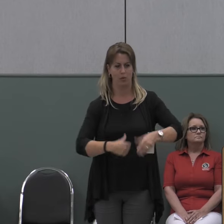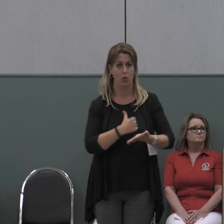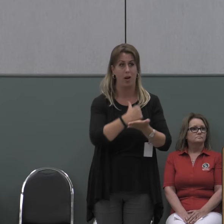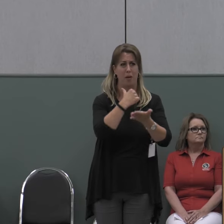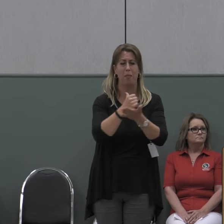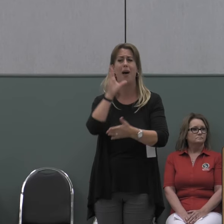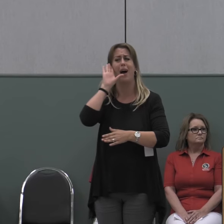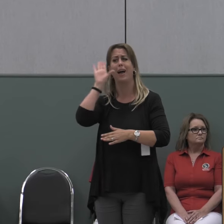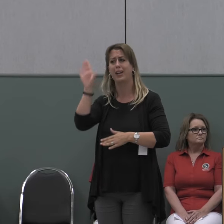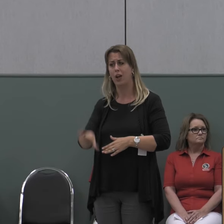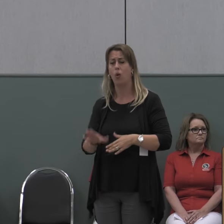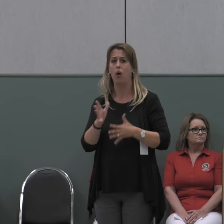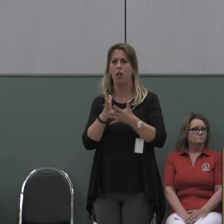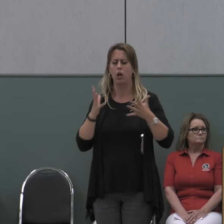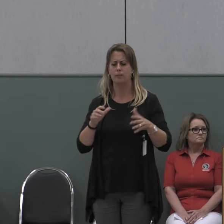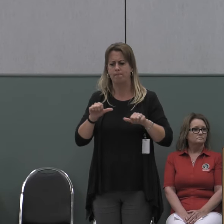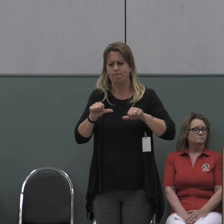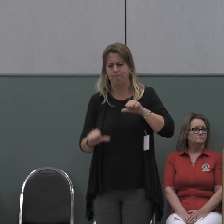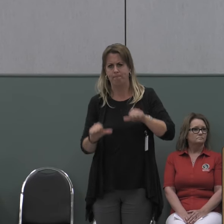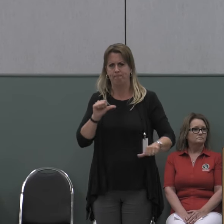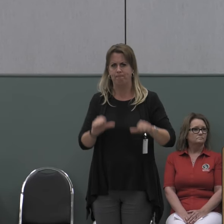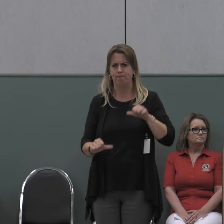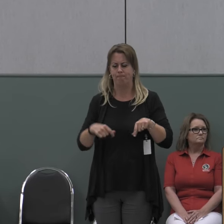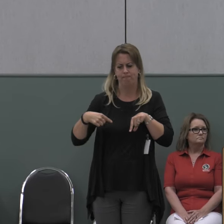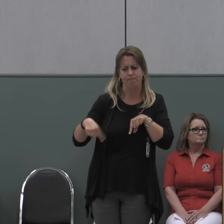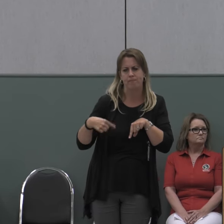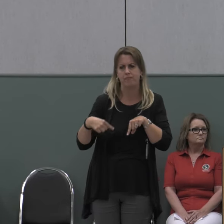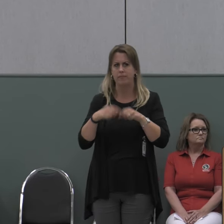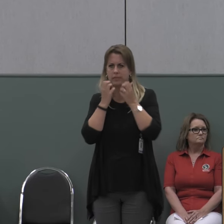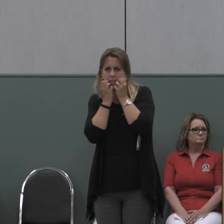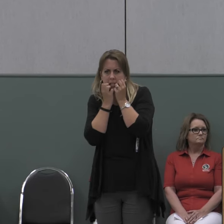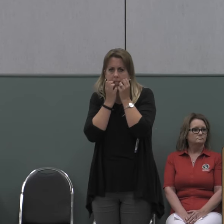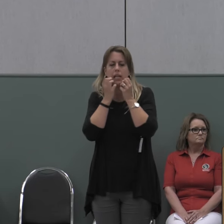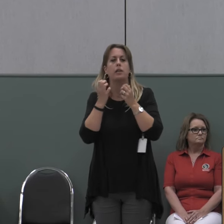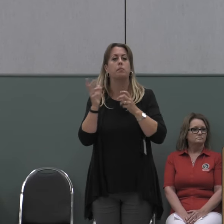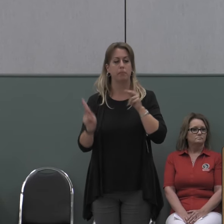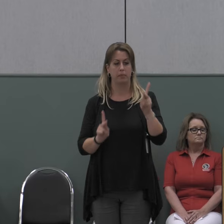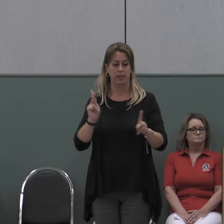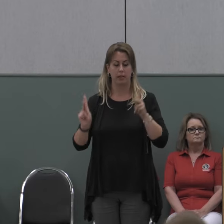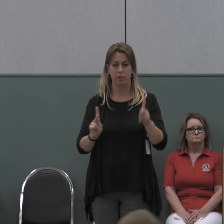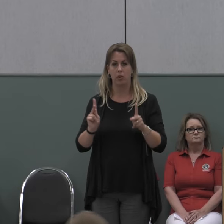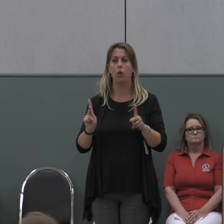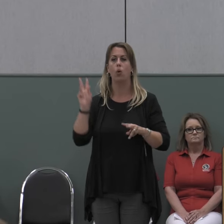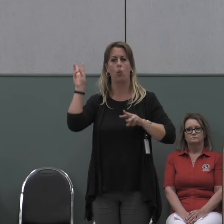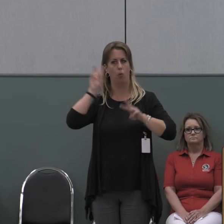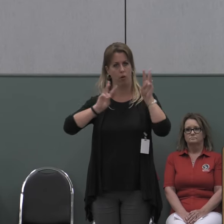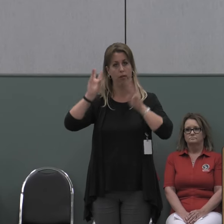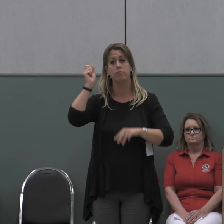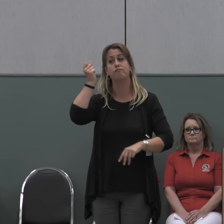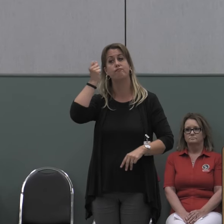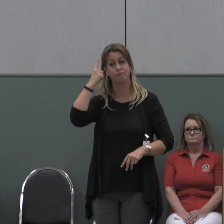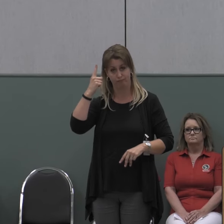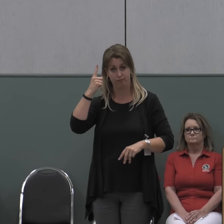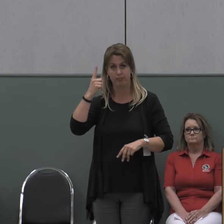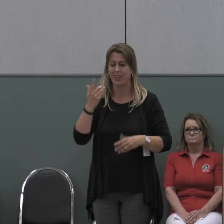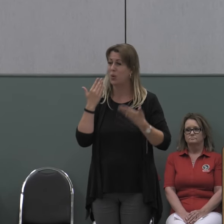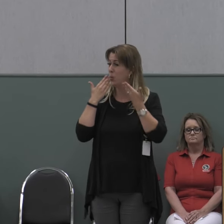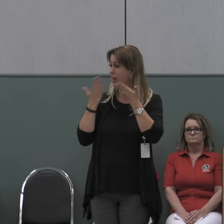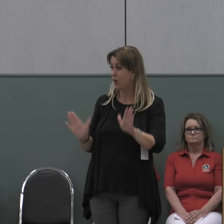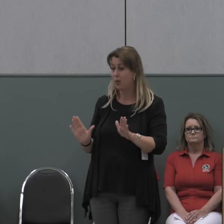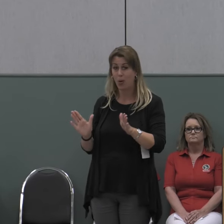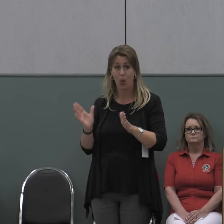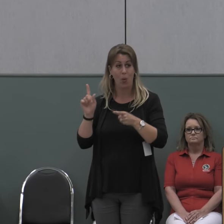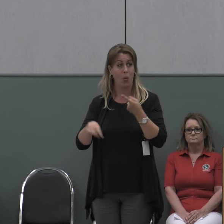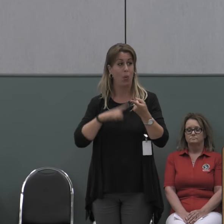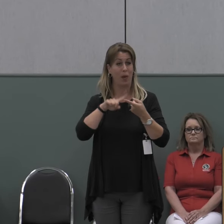anxious for you. There's a lot of uncertainty. I know that people are on edge. We don't exactly, know when is the next